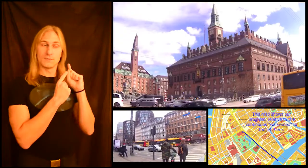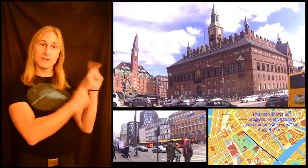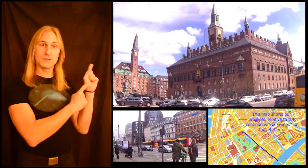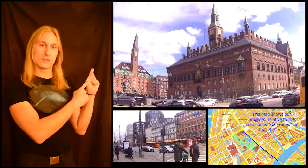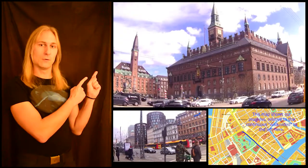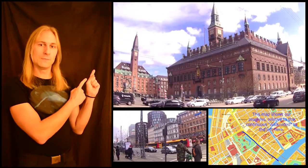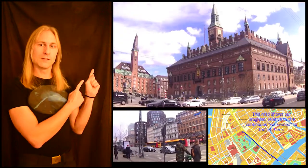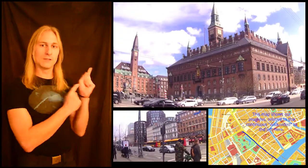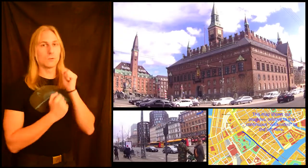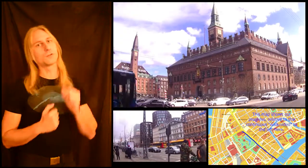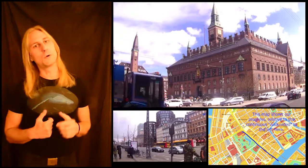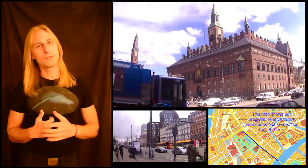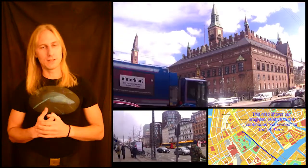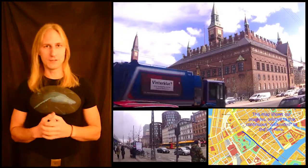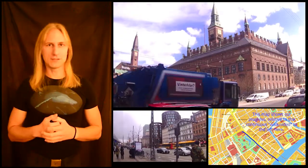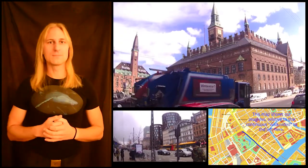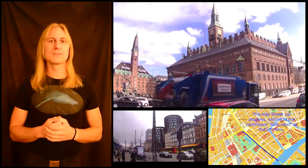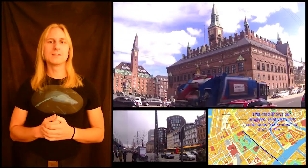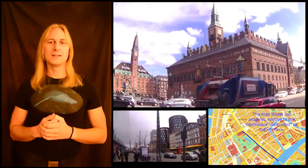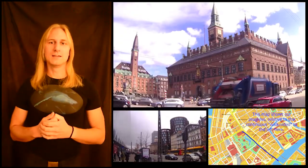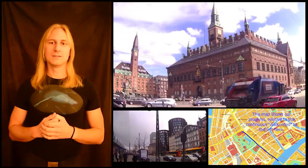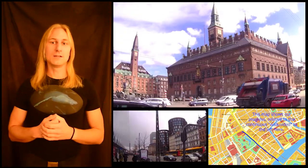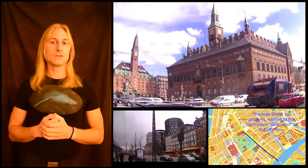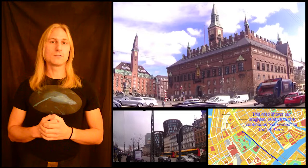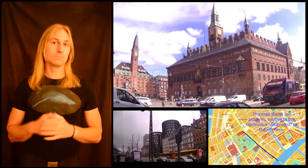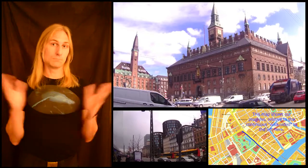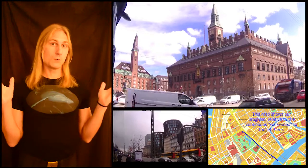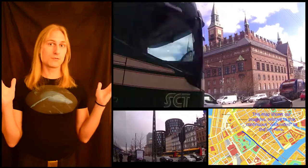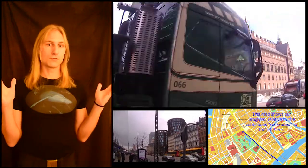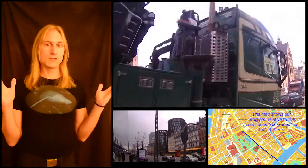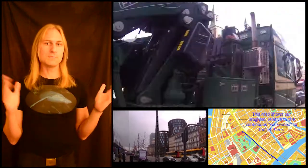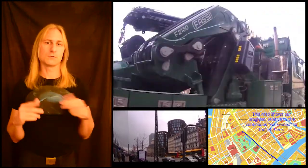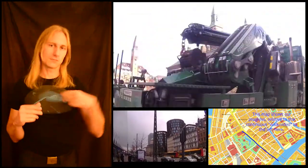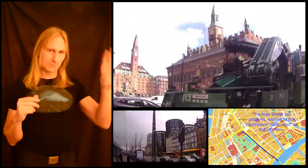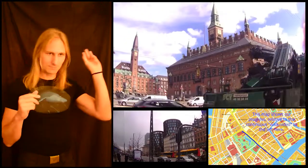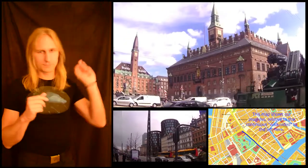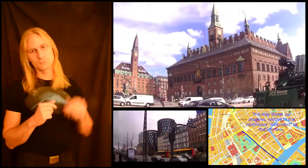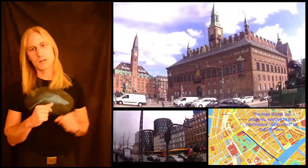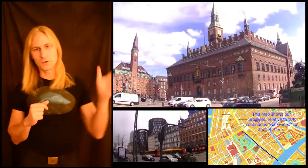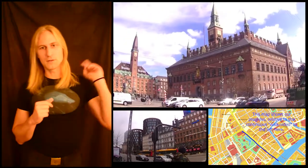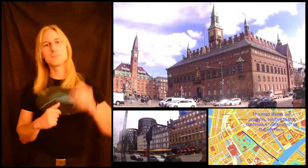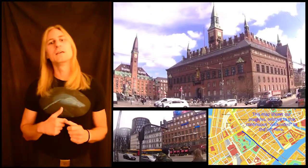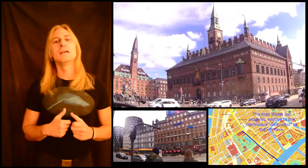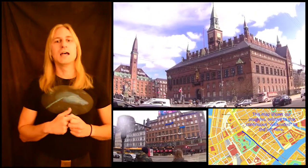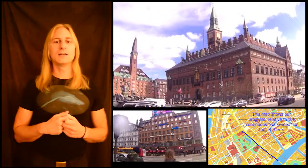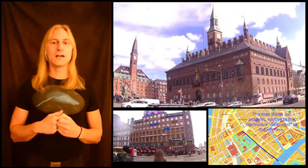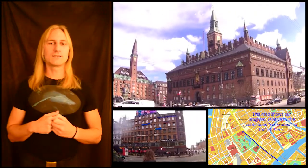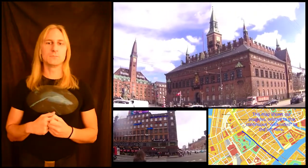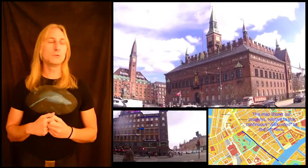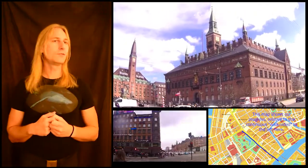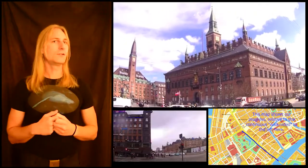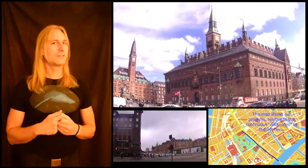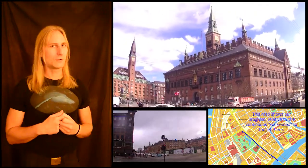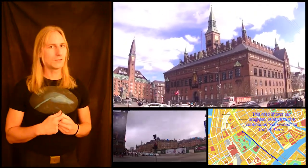But this city hall is also worth a visit. There is no entrance fee, so just traipse on in. And it